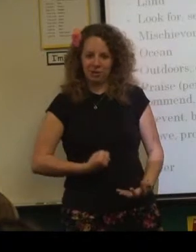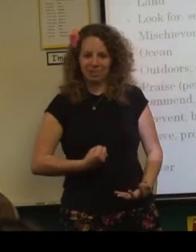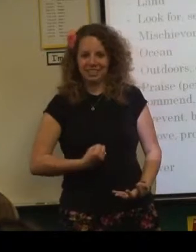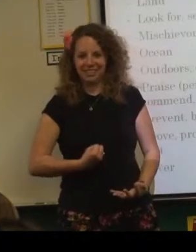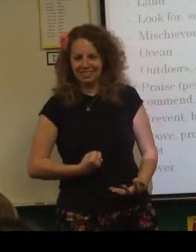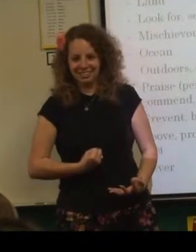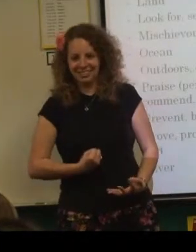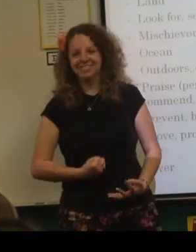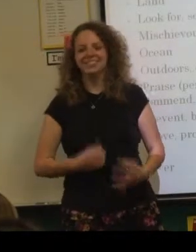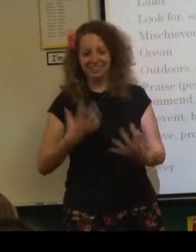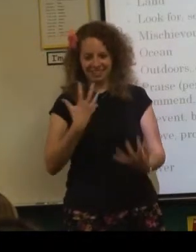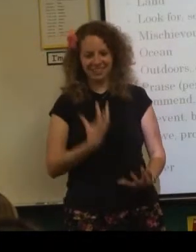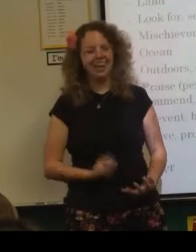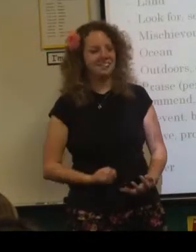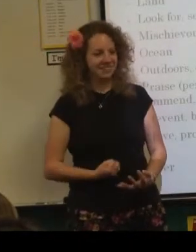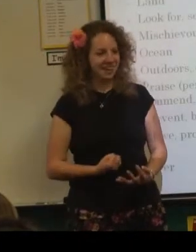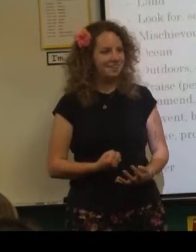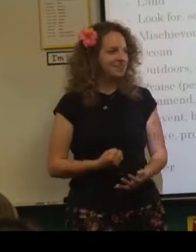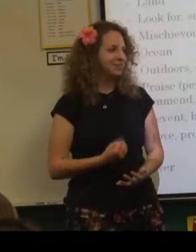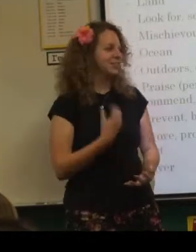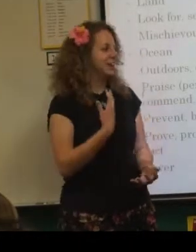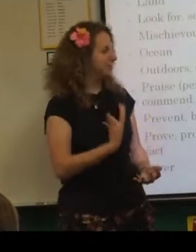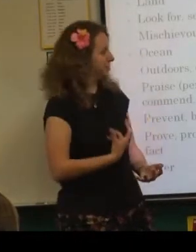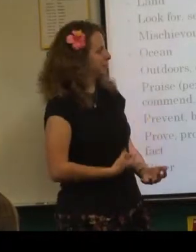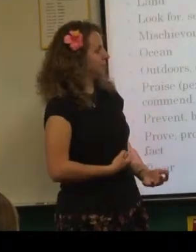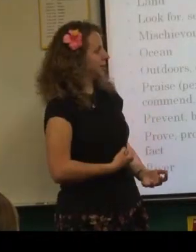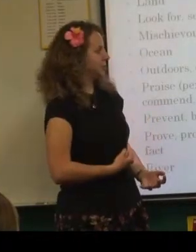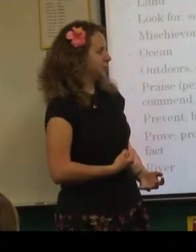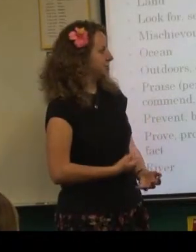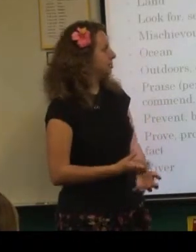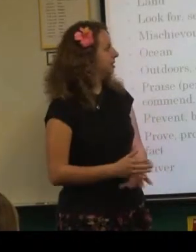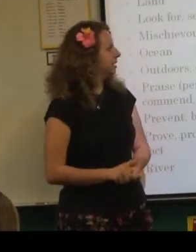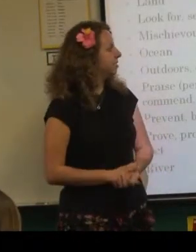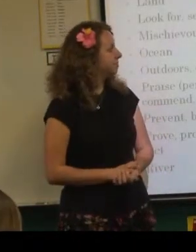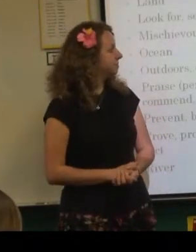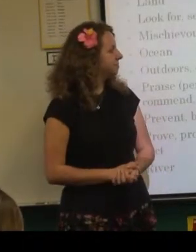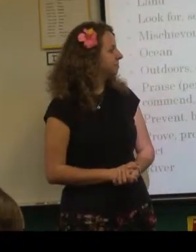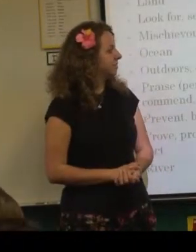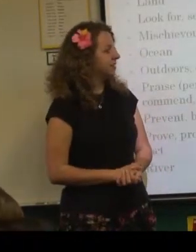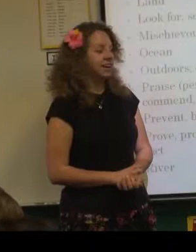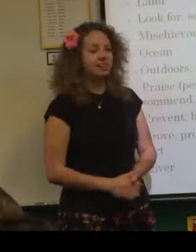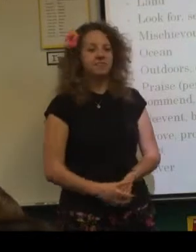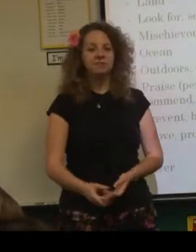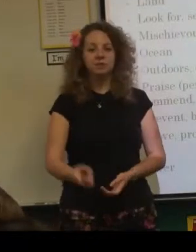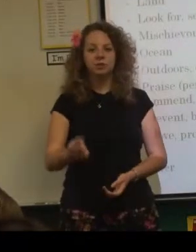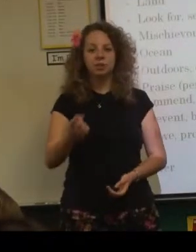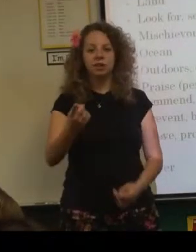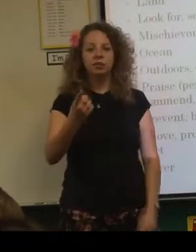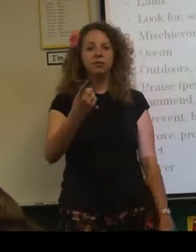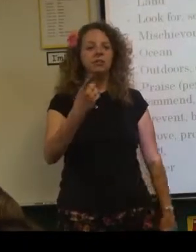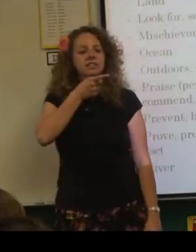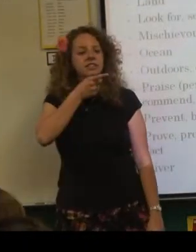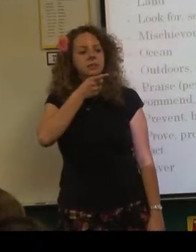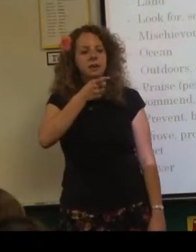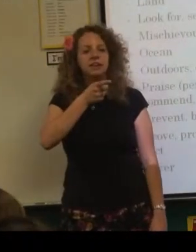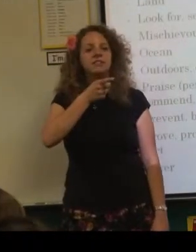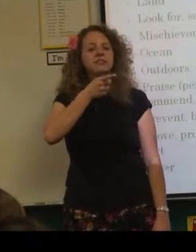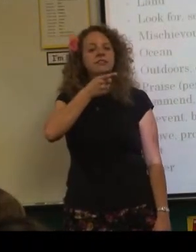hold it in, like that. Okay, so you can have suppress or restrain there. Okay, and then for swallow is this way, and